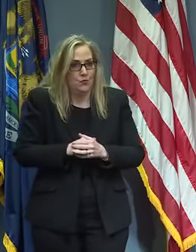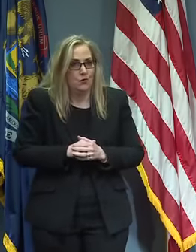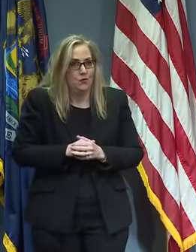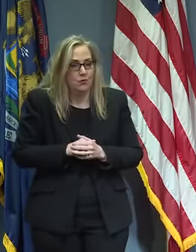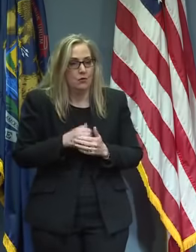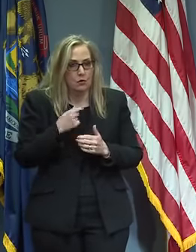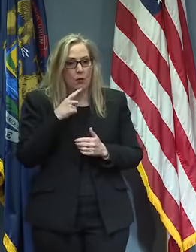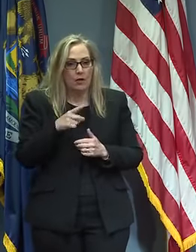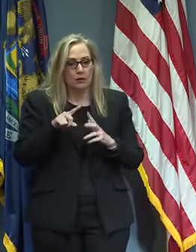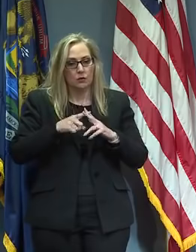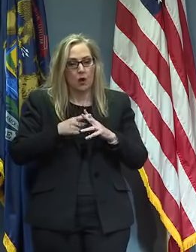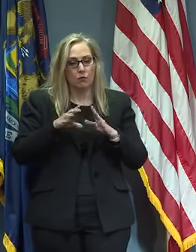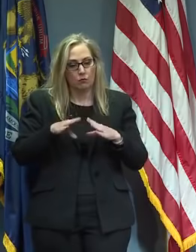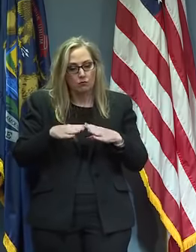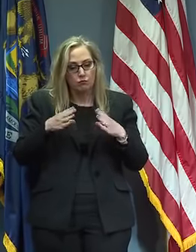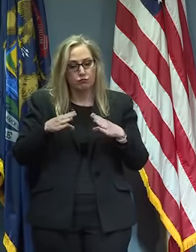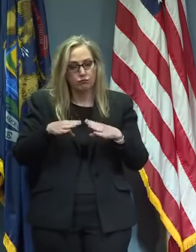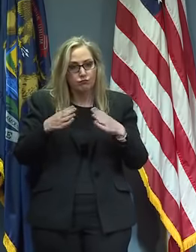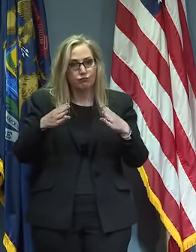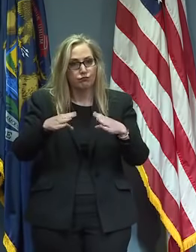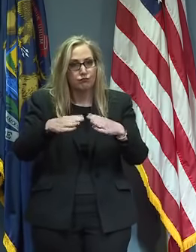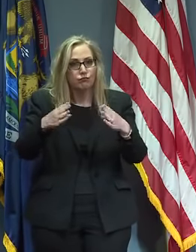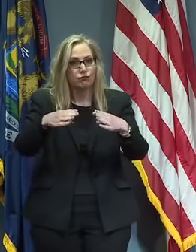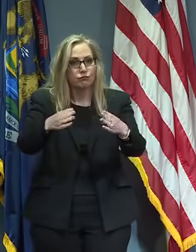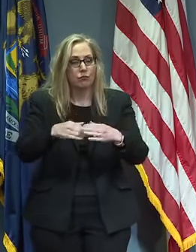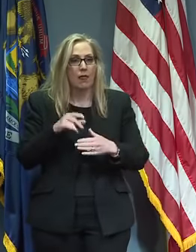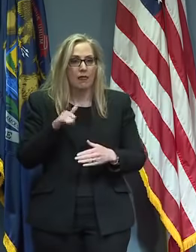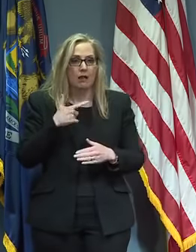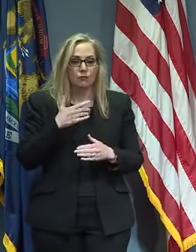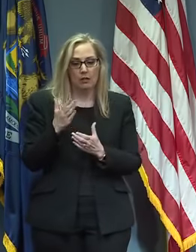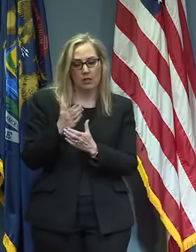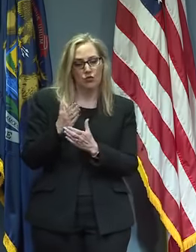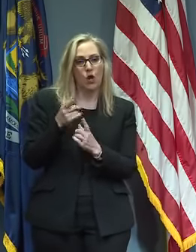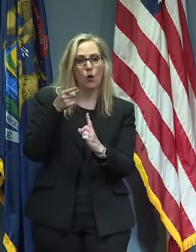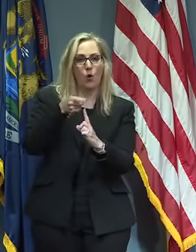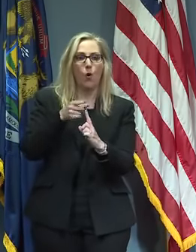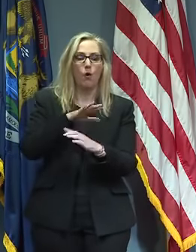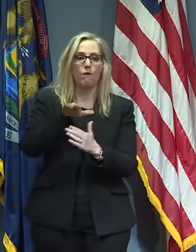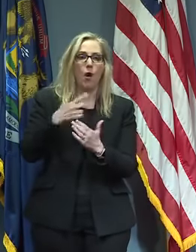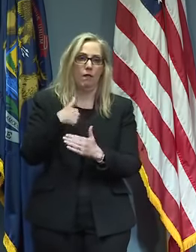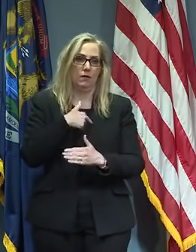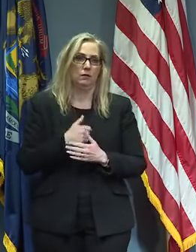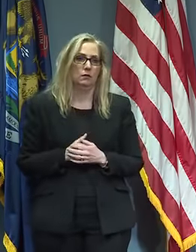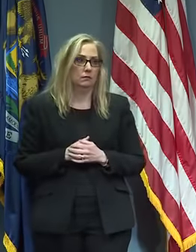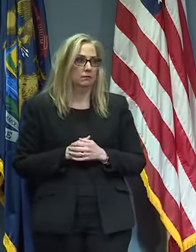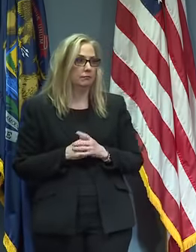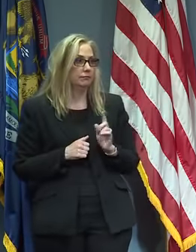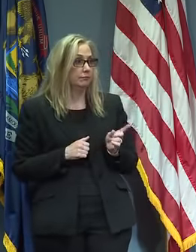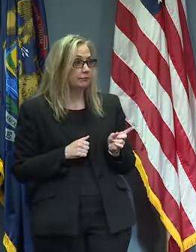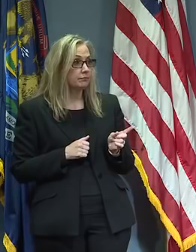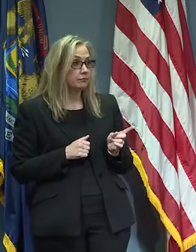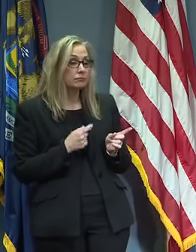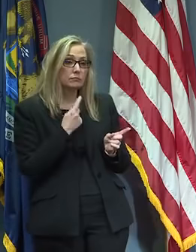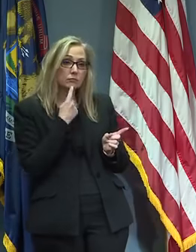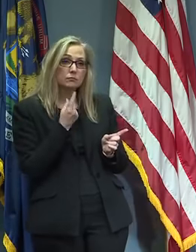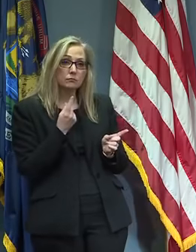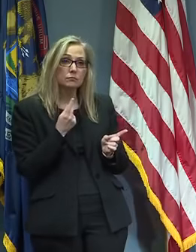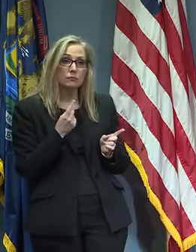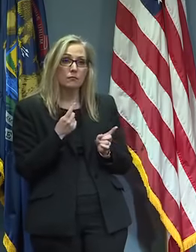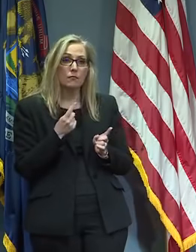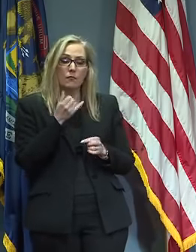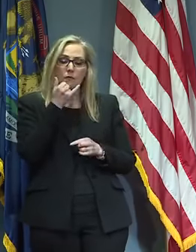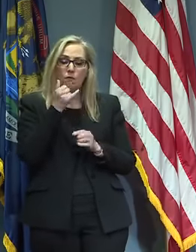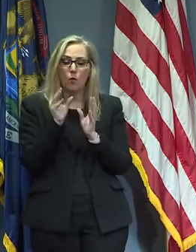re-engage sectors of our economy, which I believe is the shared goal that everyone has. And you spoke in a teleconference with